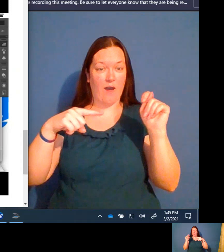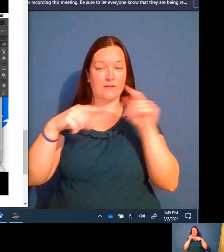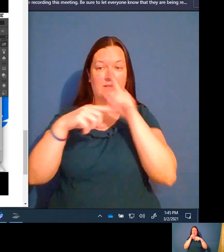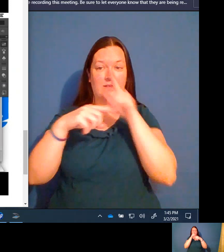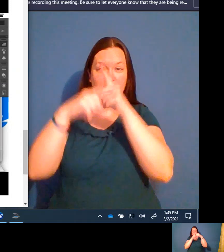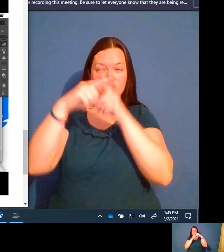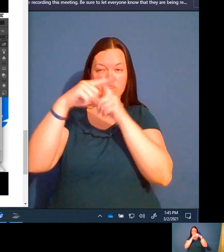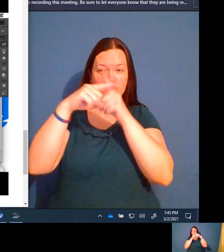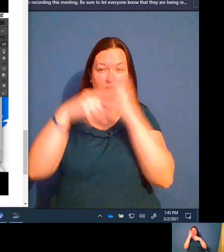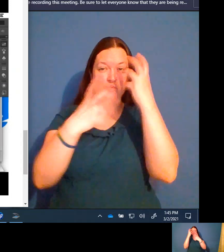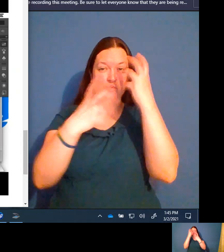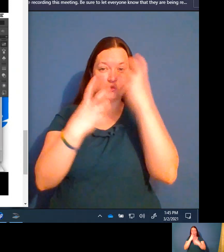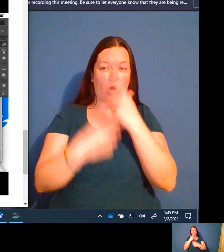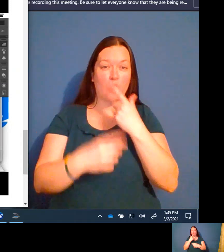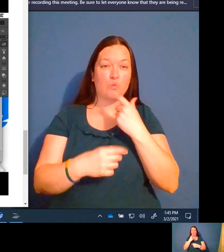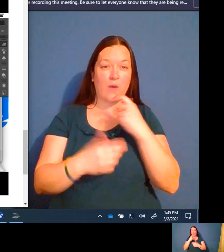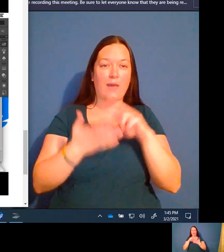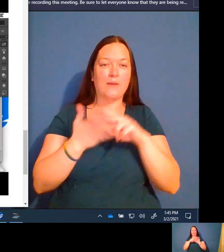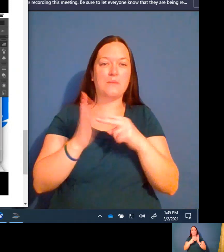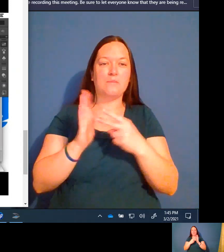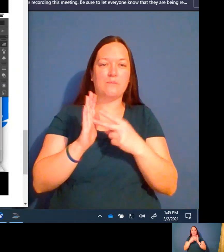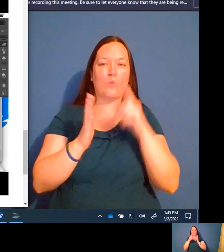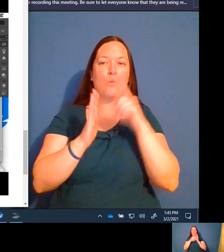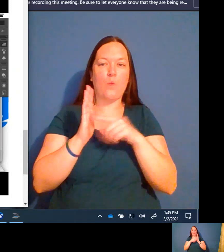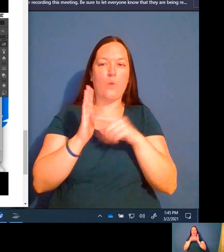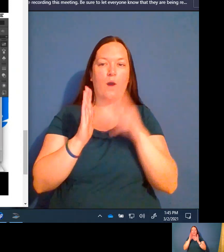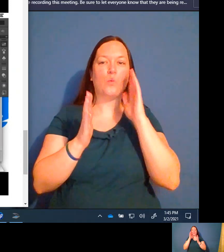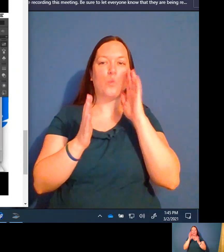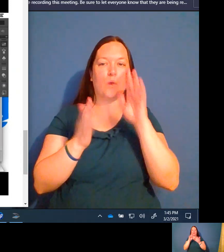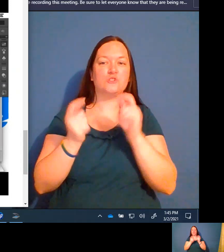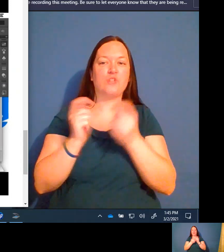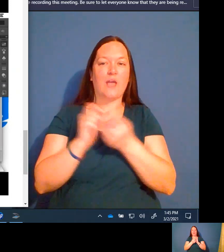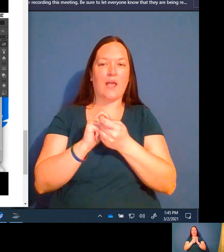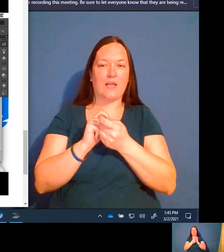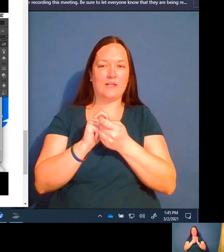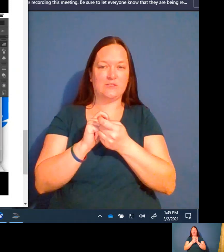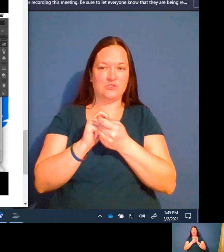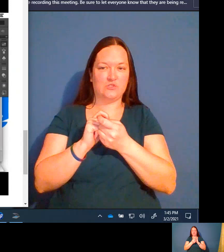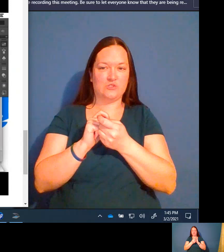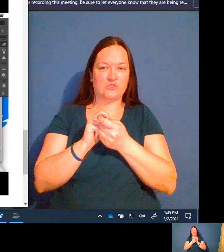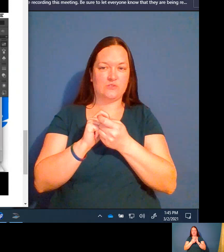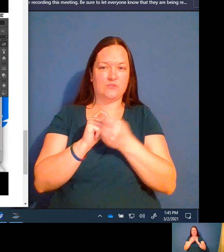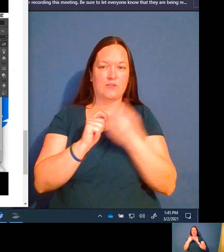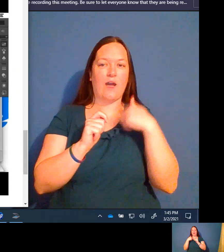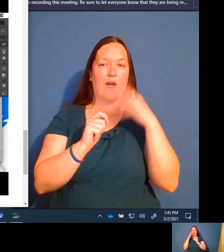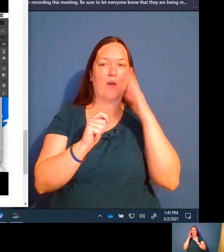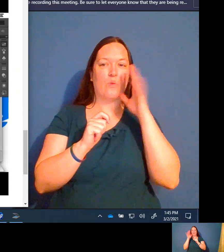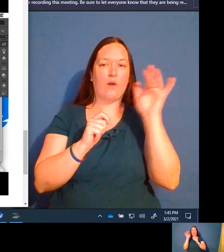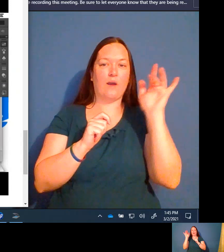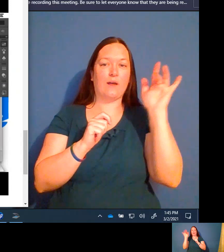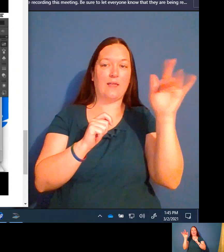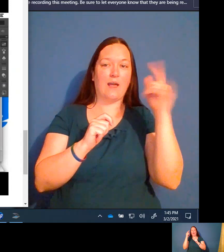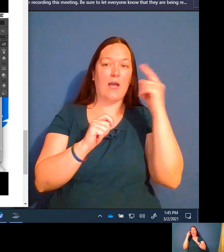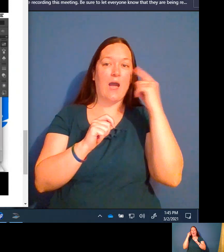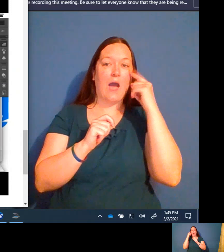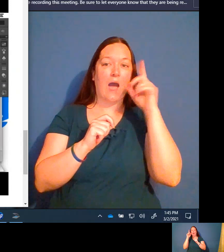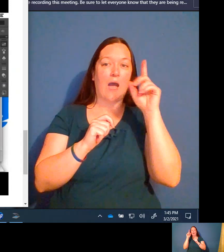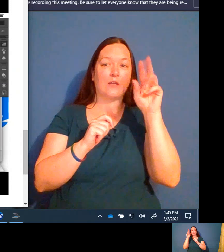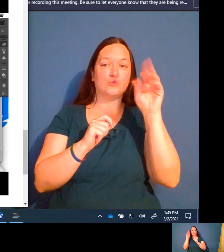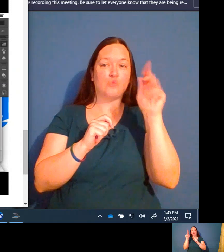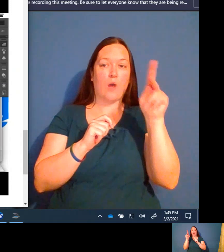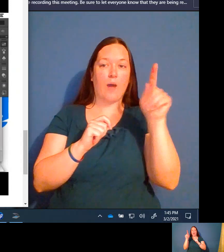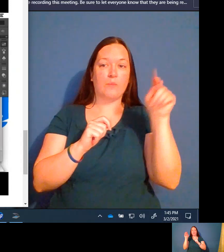Those dark red dots is what is going to be affected when I click on the eyedropper tool over here. Now